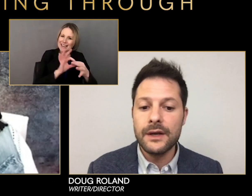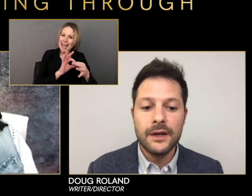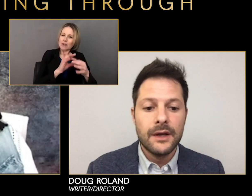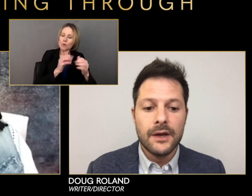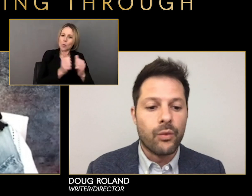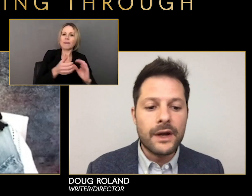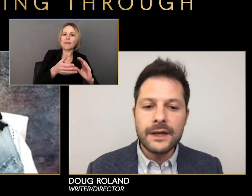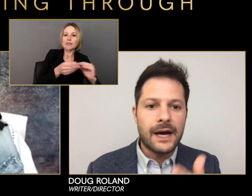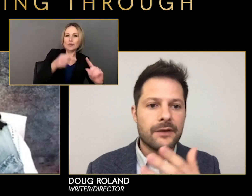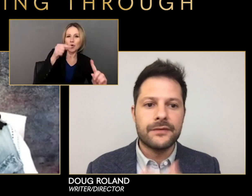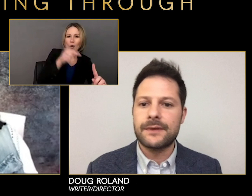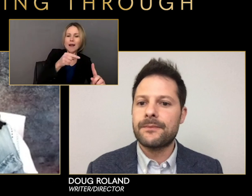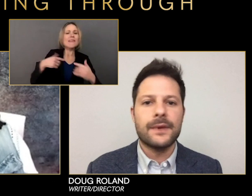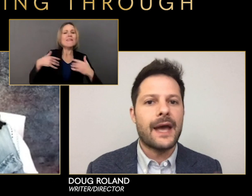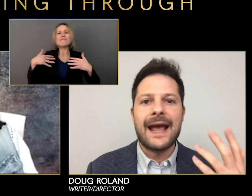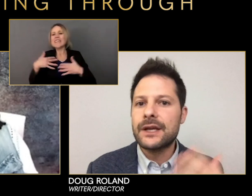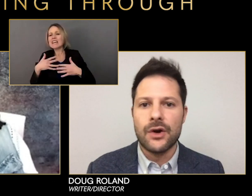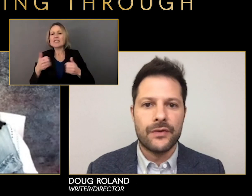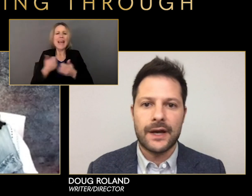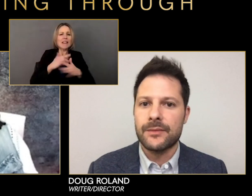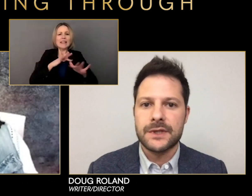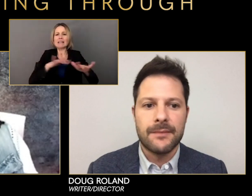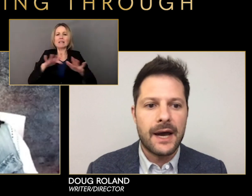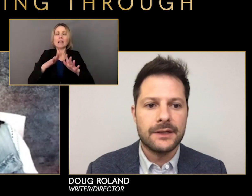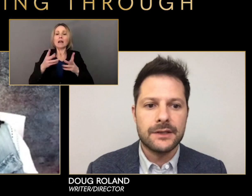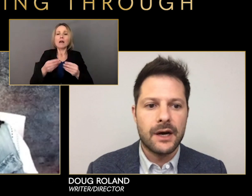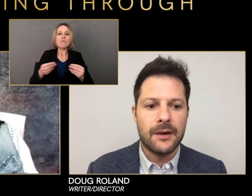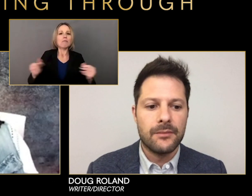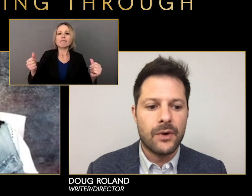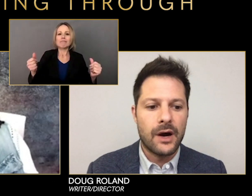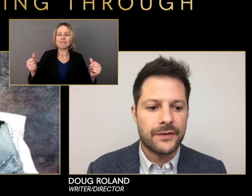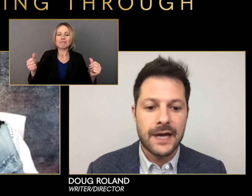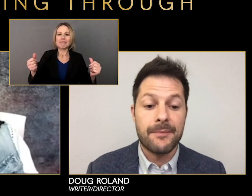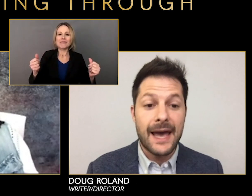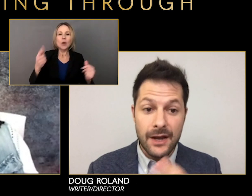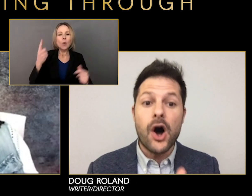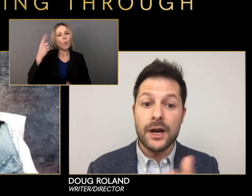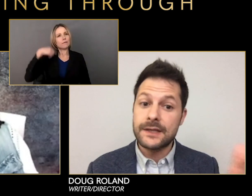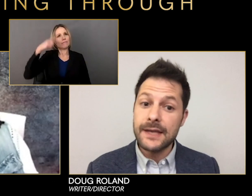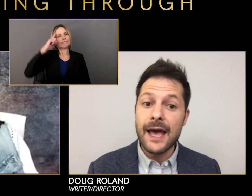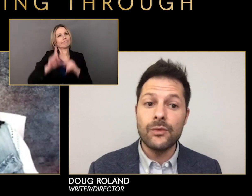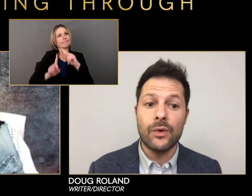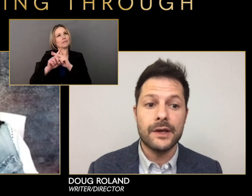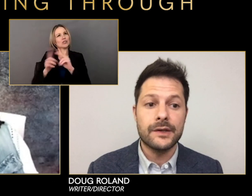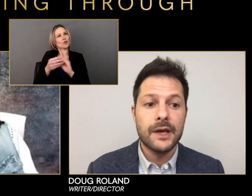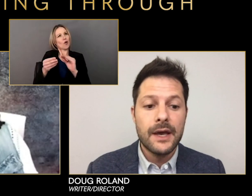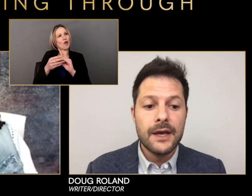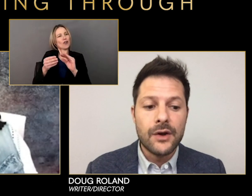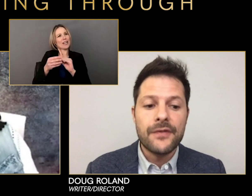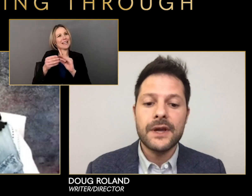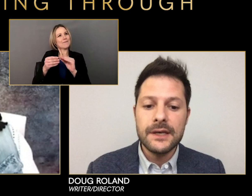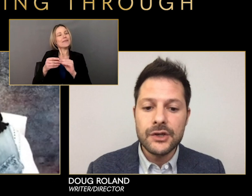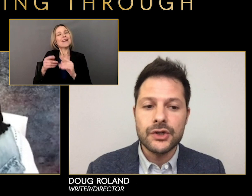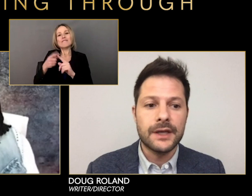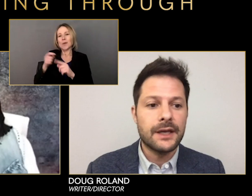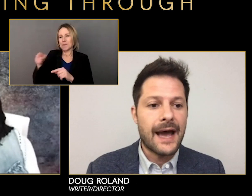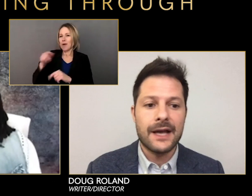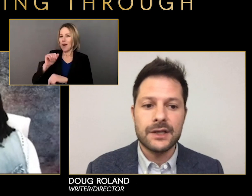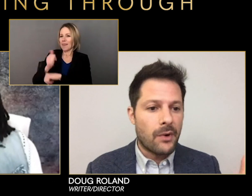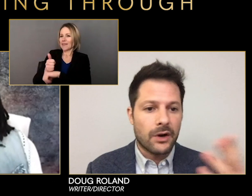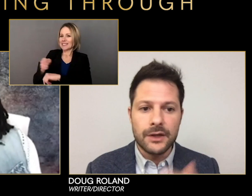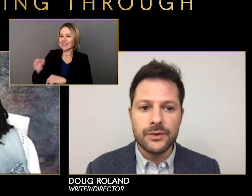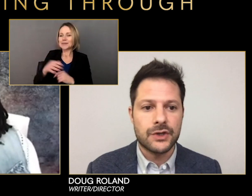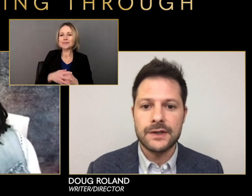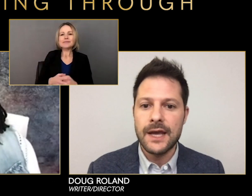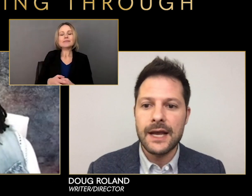And one kind of anecdote that comes to mind off the top of my head on set was, I think initially,